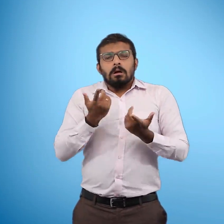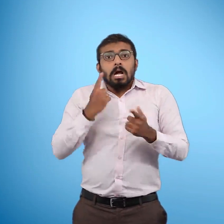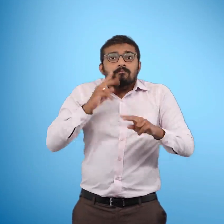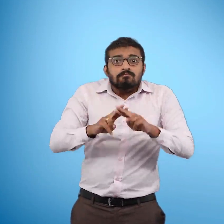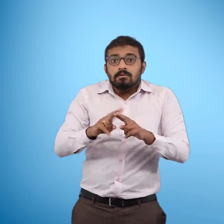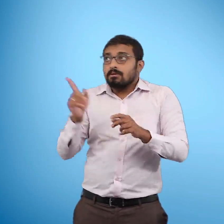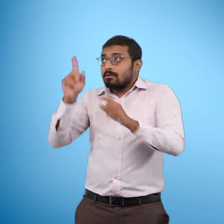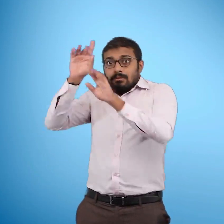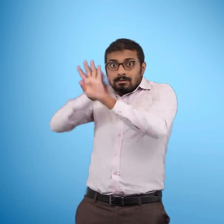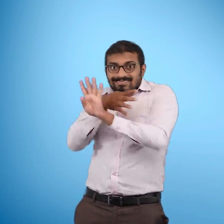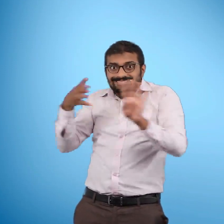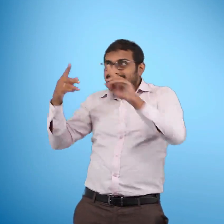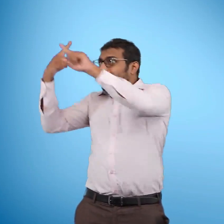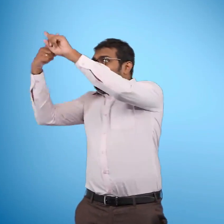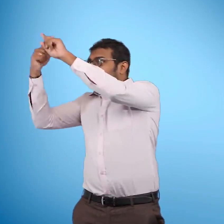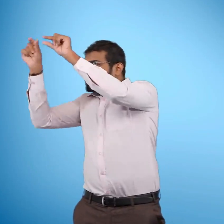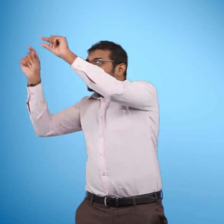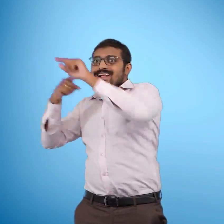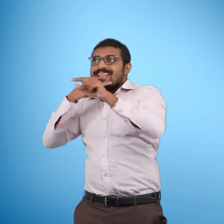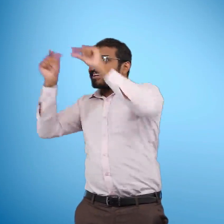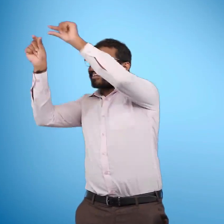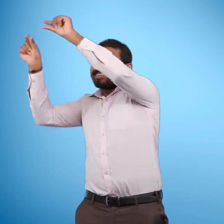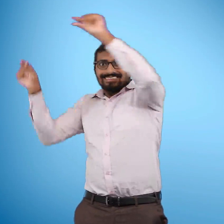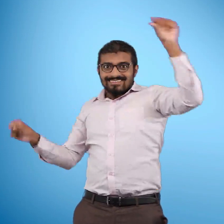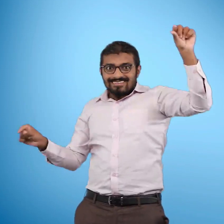What can you do for numbers bigger than that?